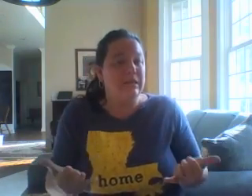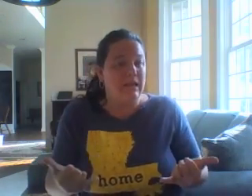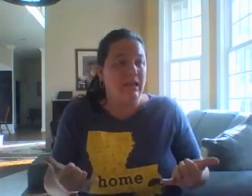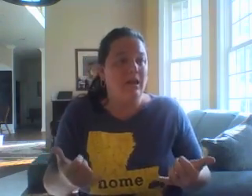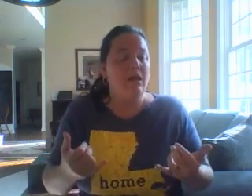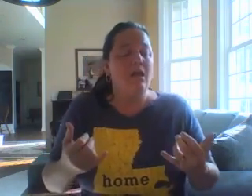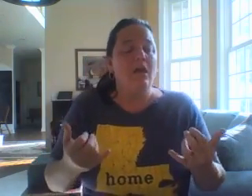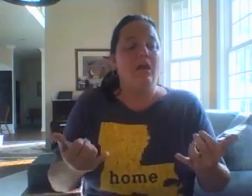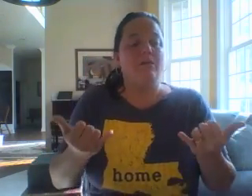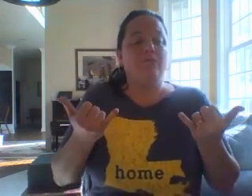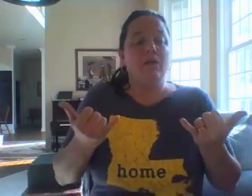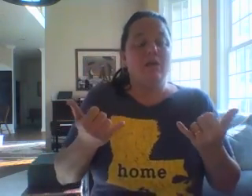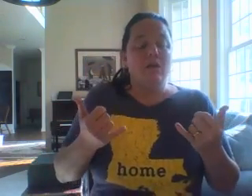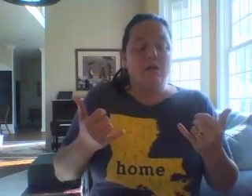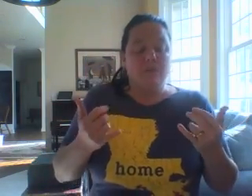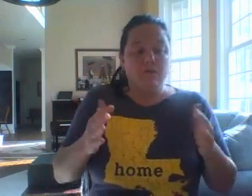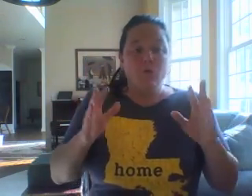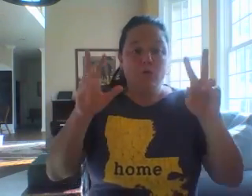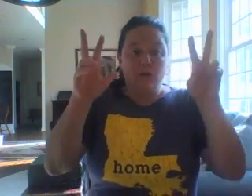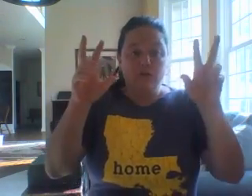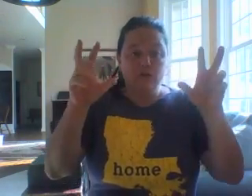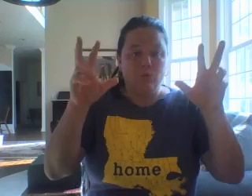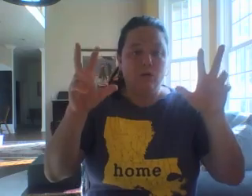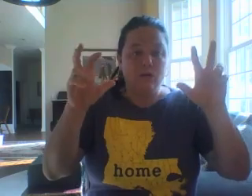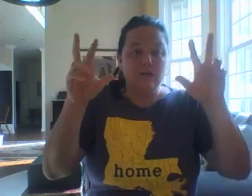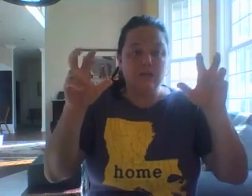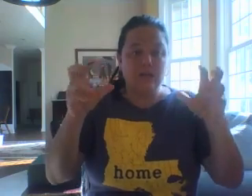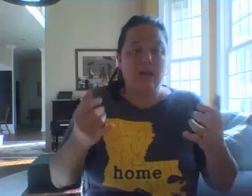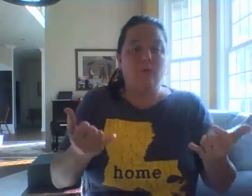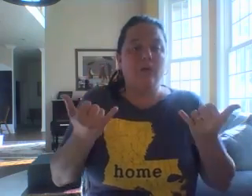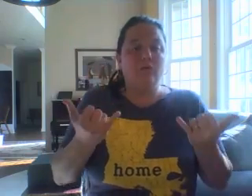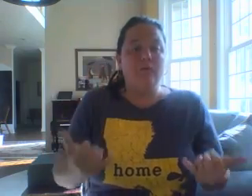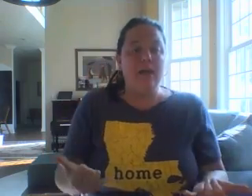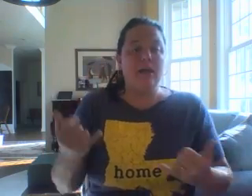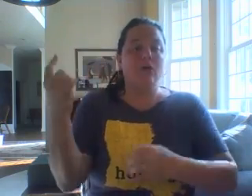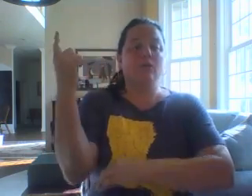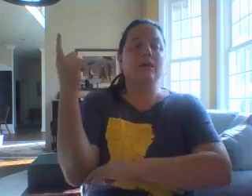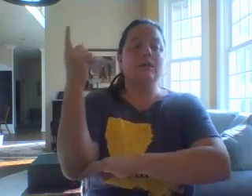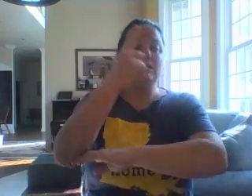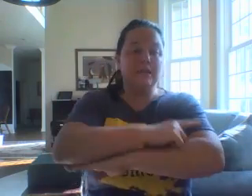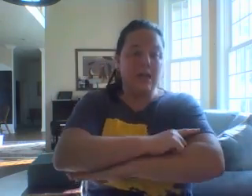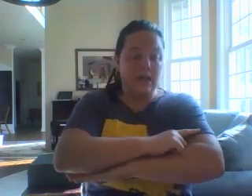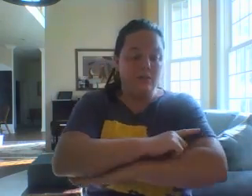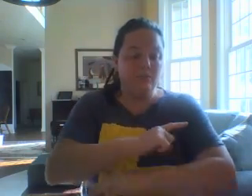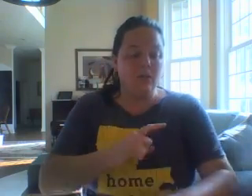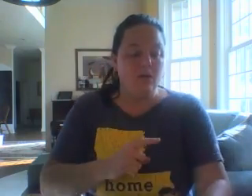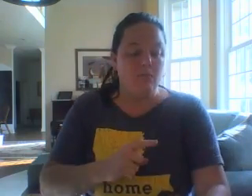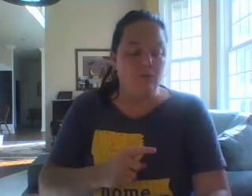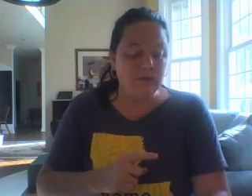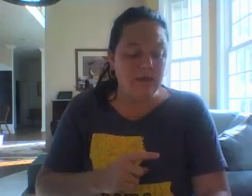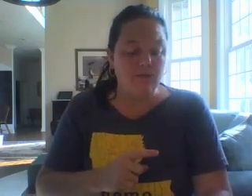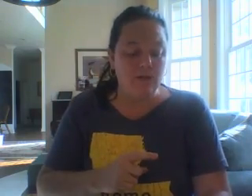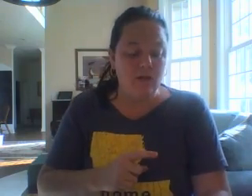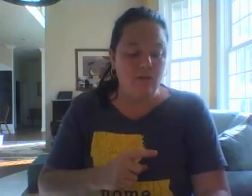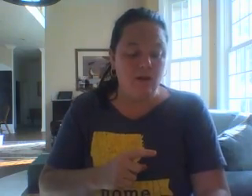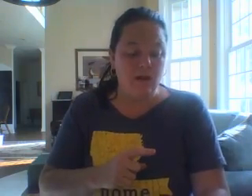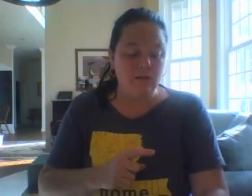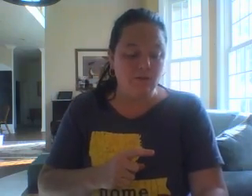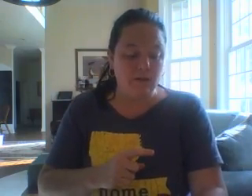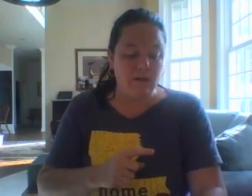today. But if you want the official word today, we're going to do now day. But for 7, they're kind of doing it.